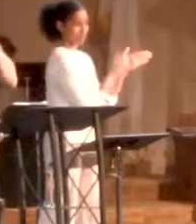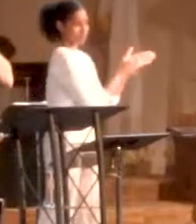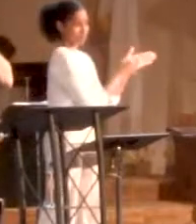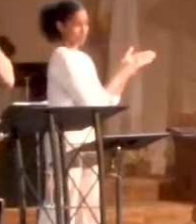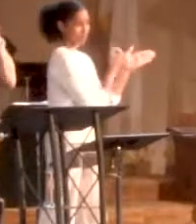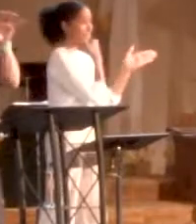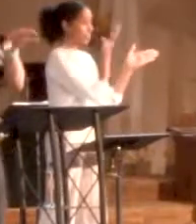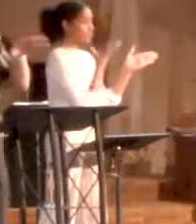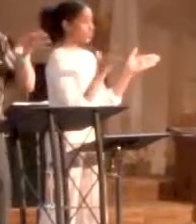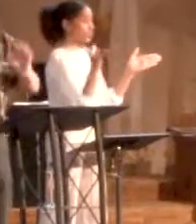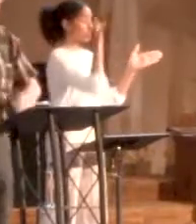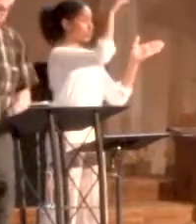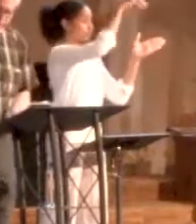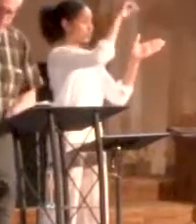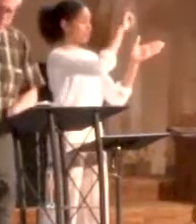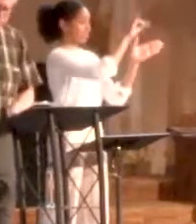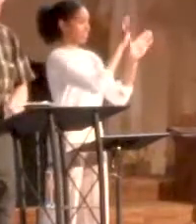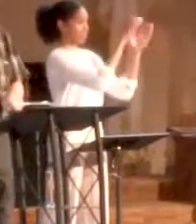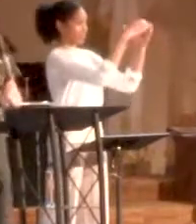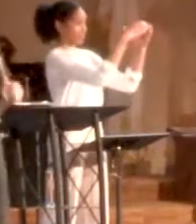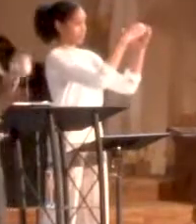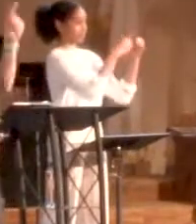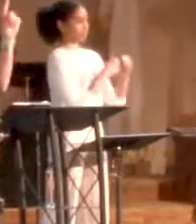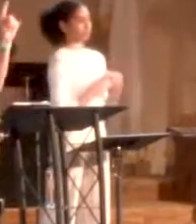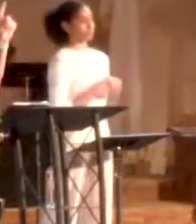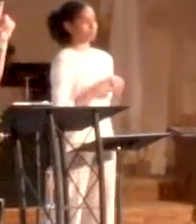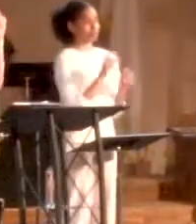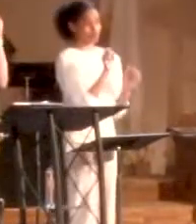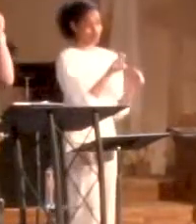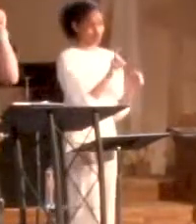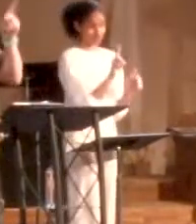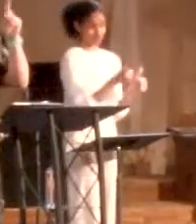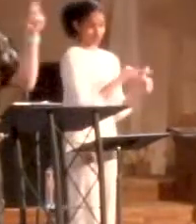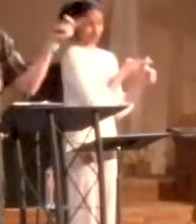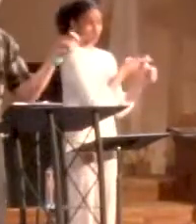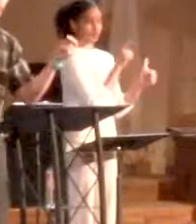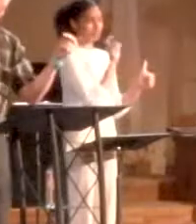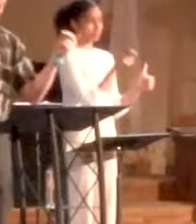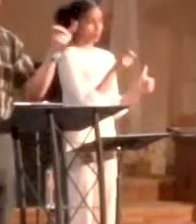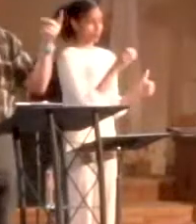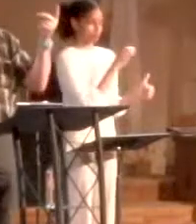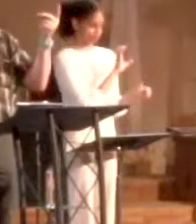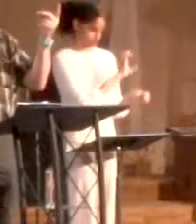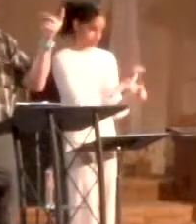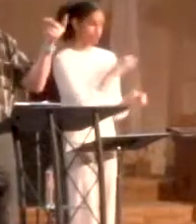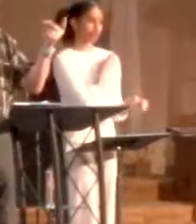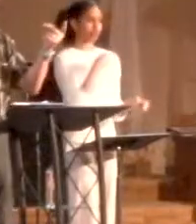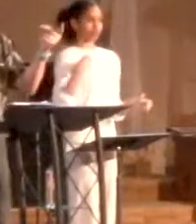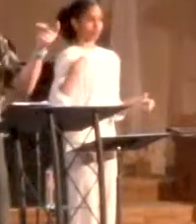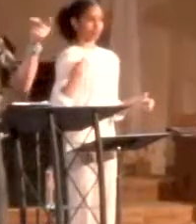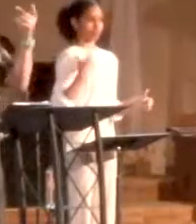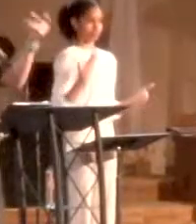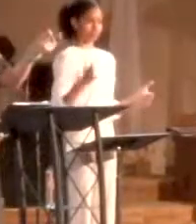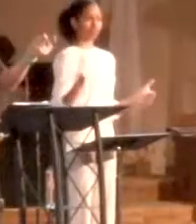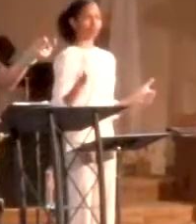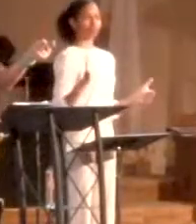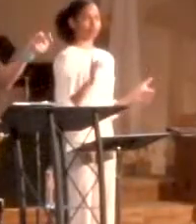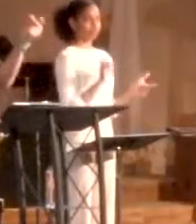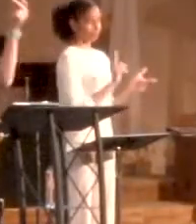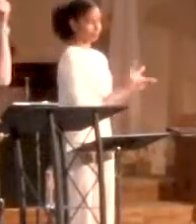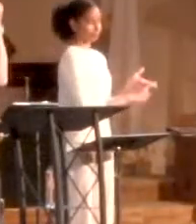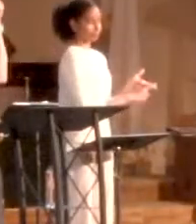If you were to be on that committee, you had to, one, be a church member, okay?